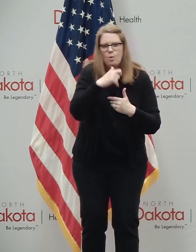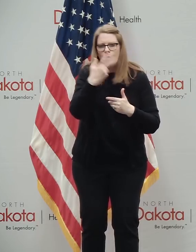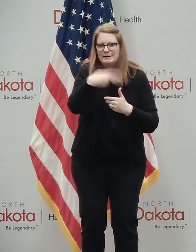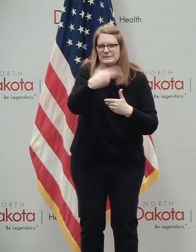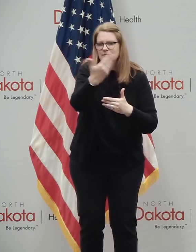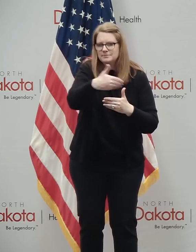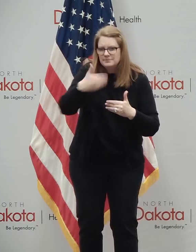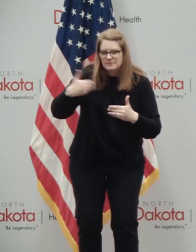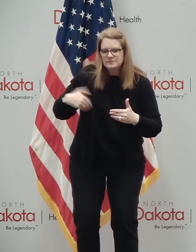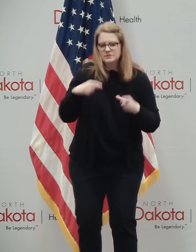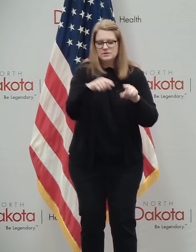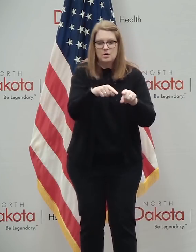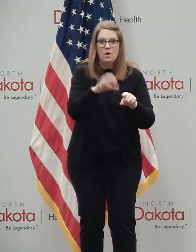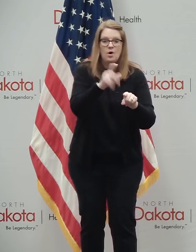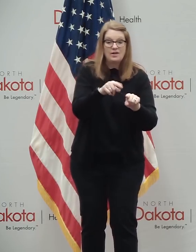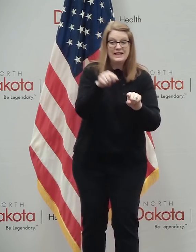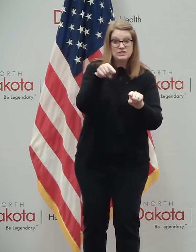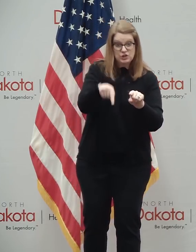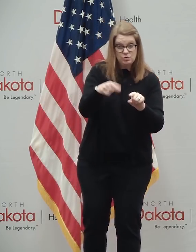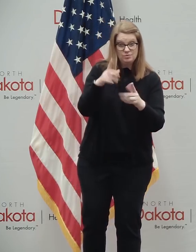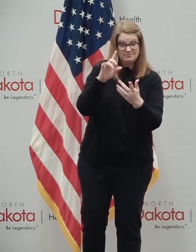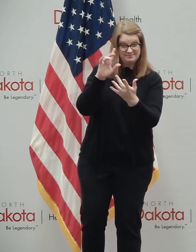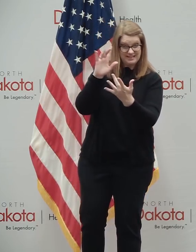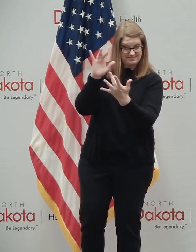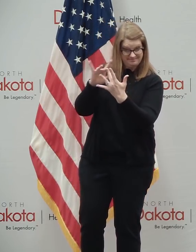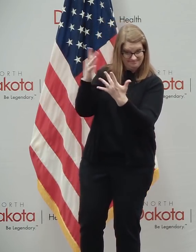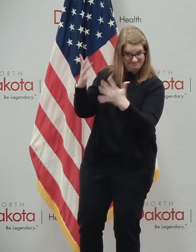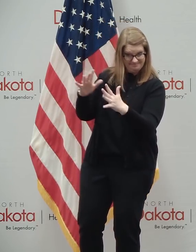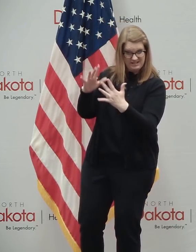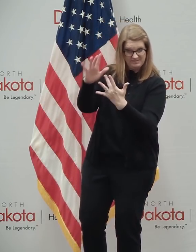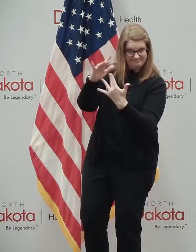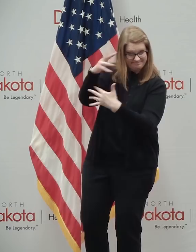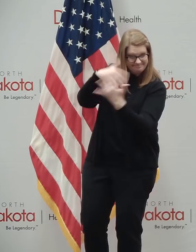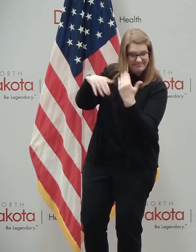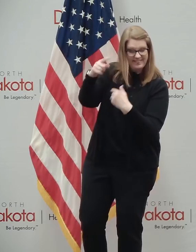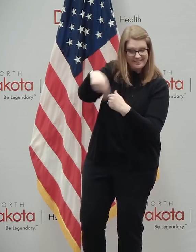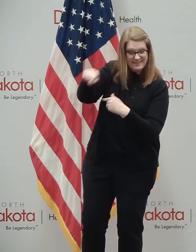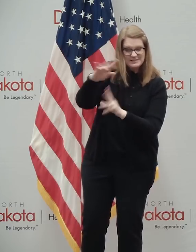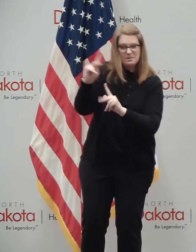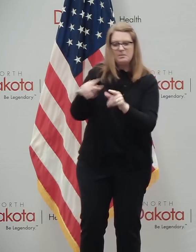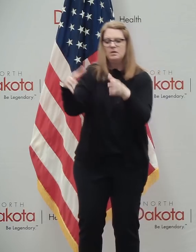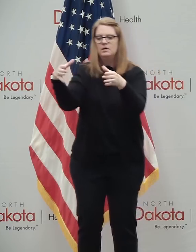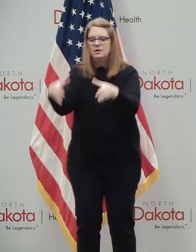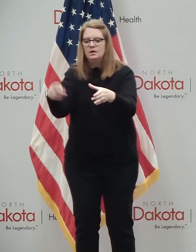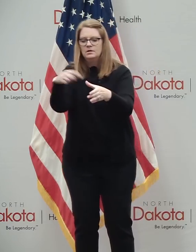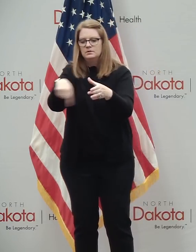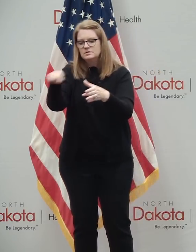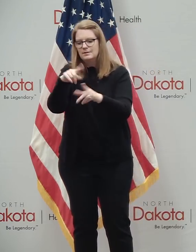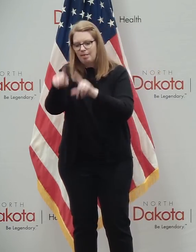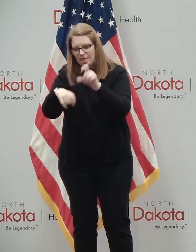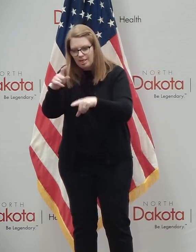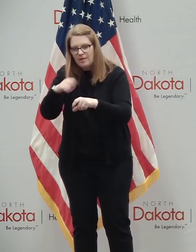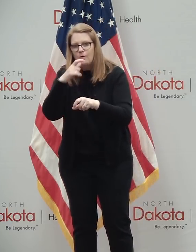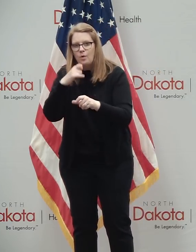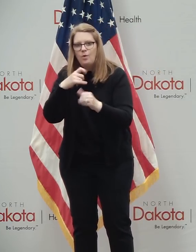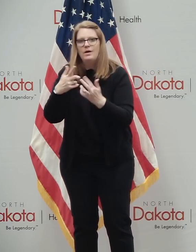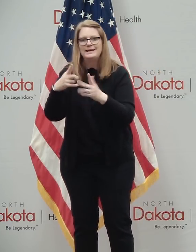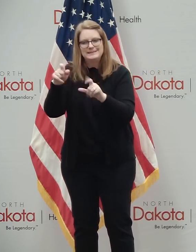should be quarantining in case they do become positive so they don't become asymptomatic spreaders. And then we have to have the ability